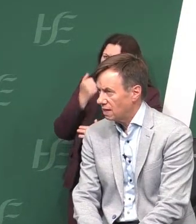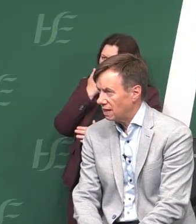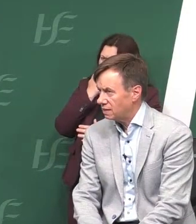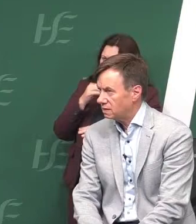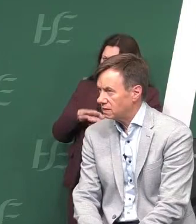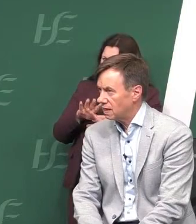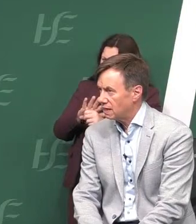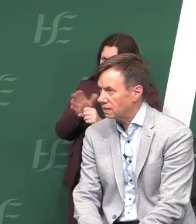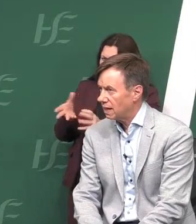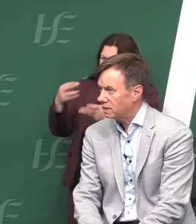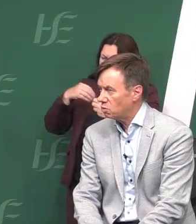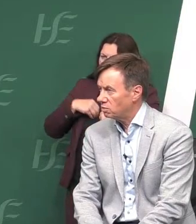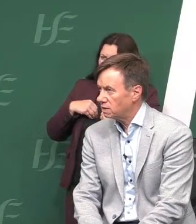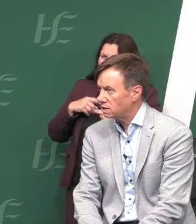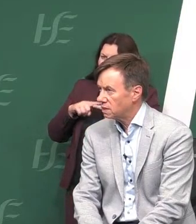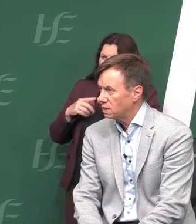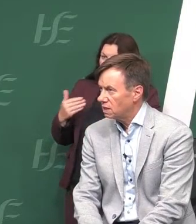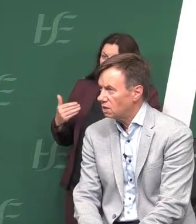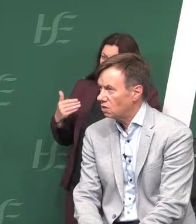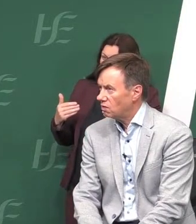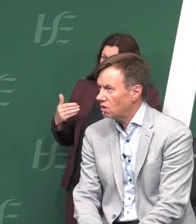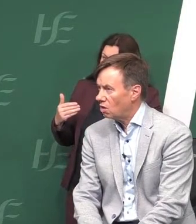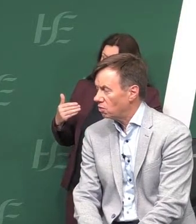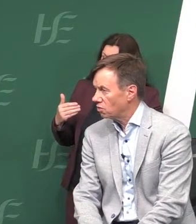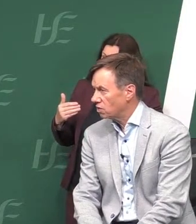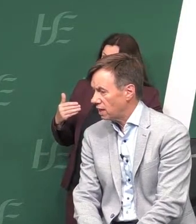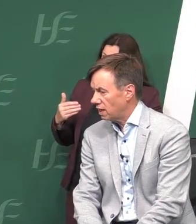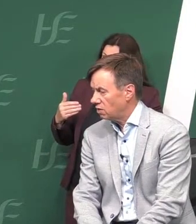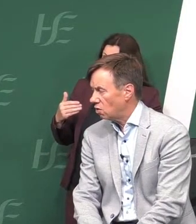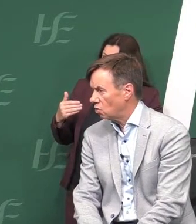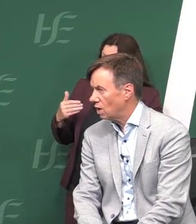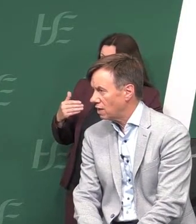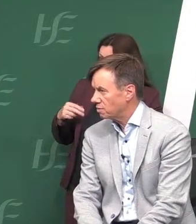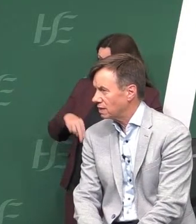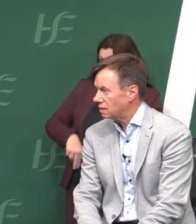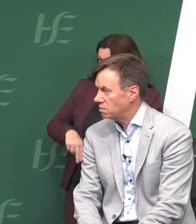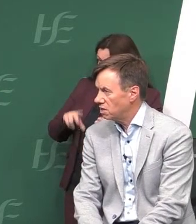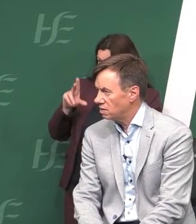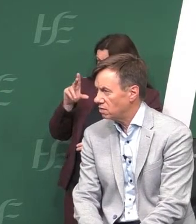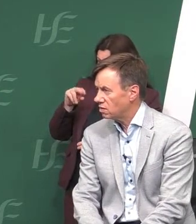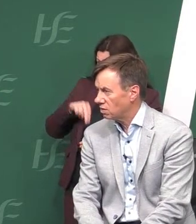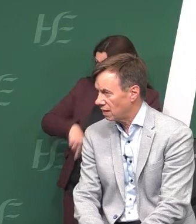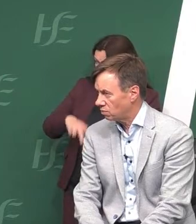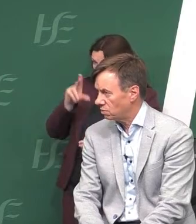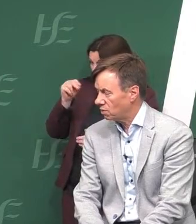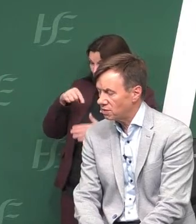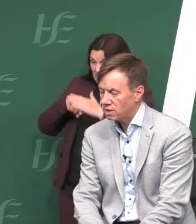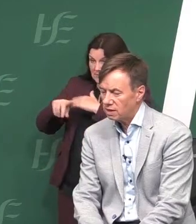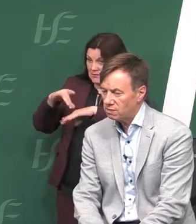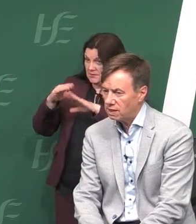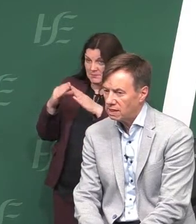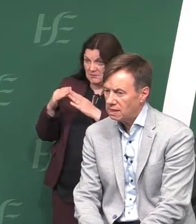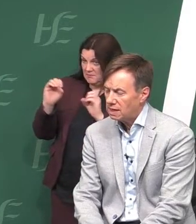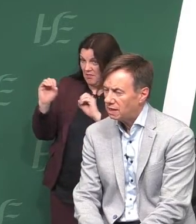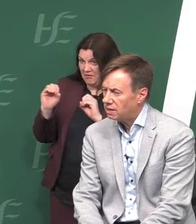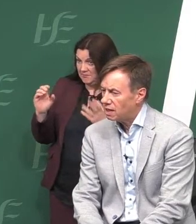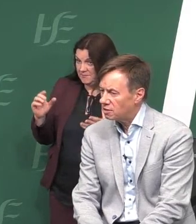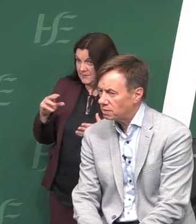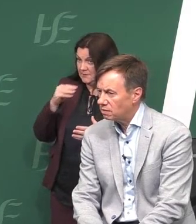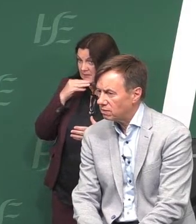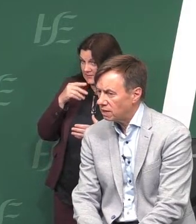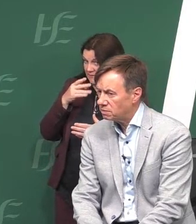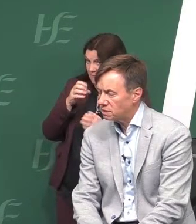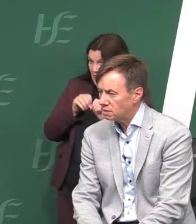cases, and at the moment, almost no hospital admissions, though that will be watched carefully. And